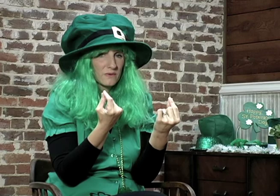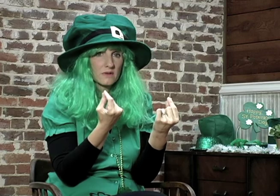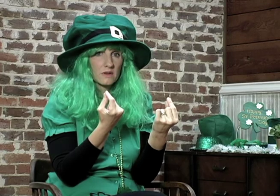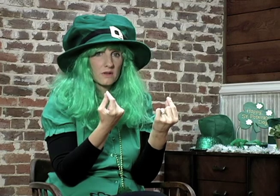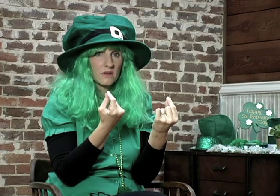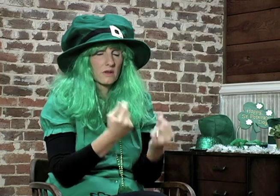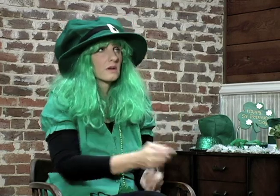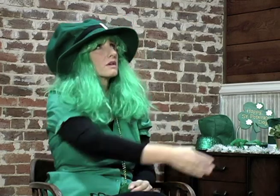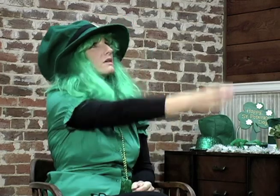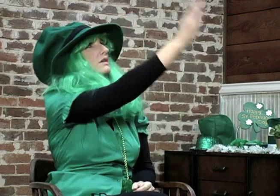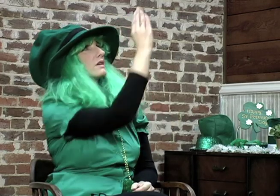right way, what to do.